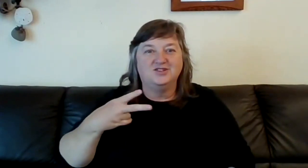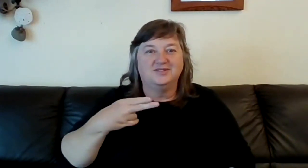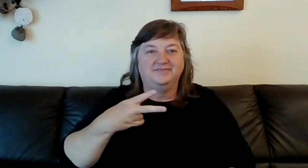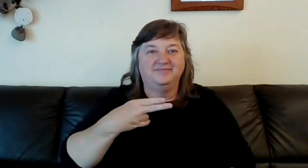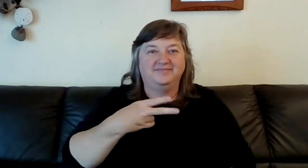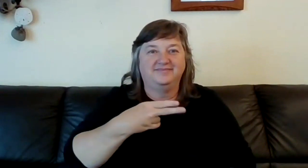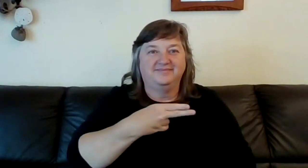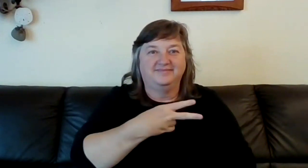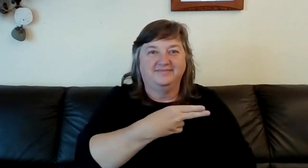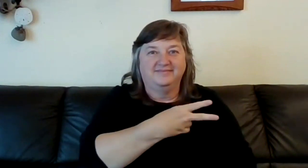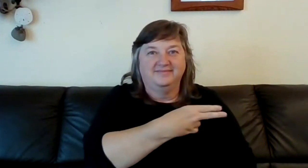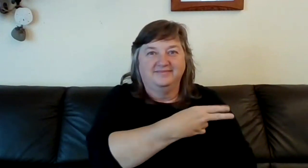scissors,